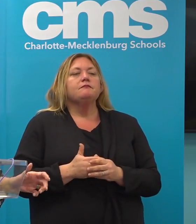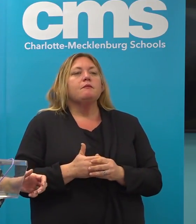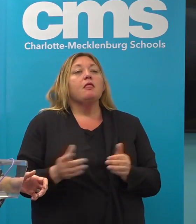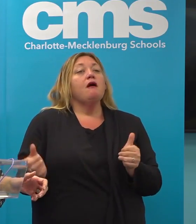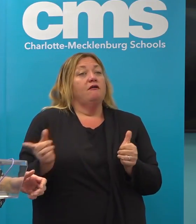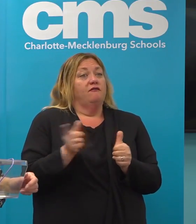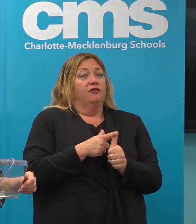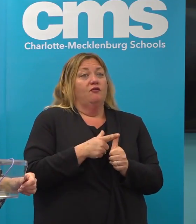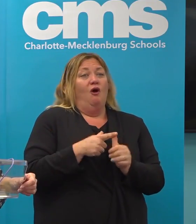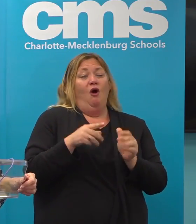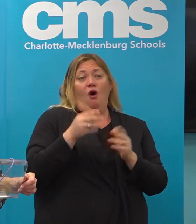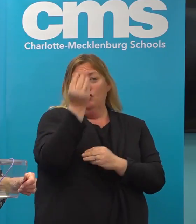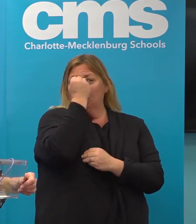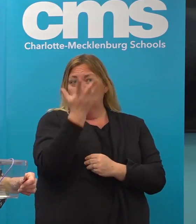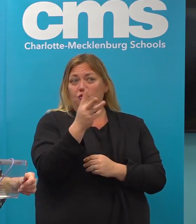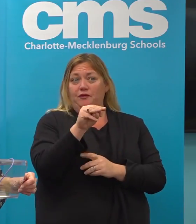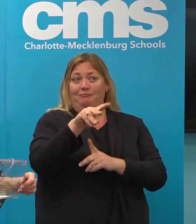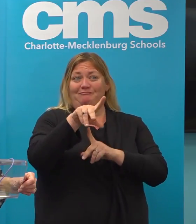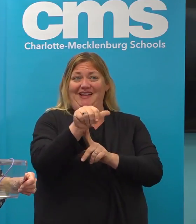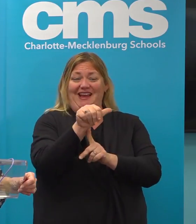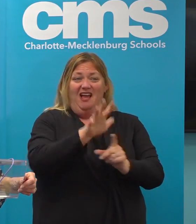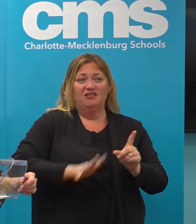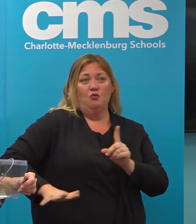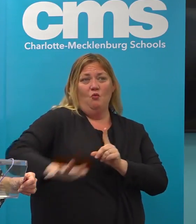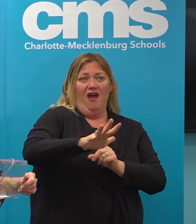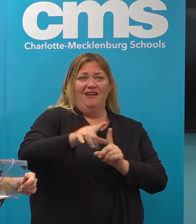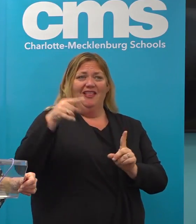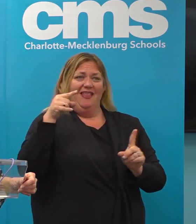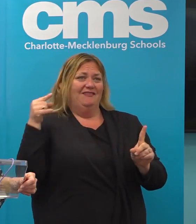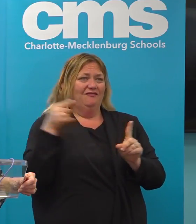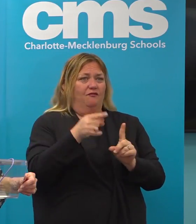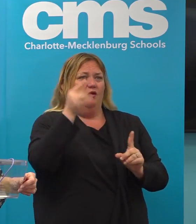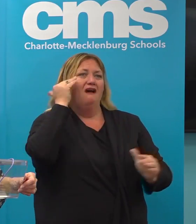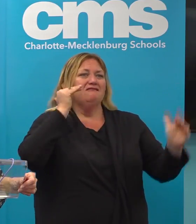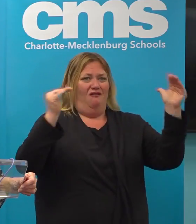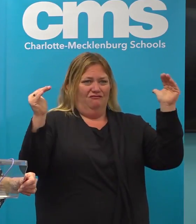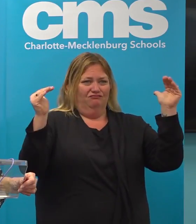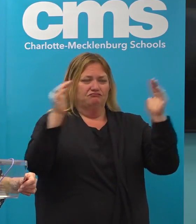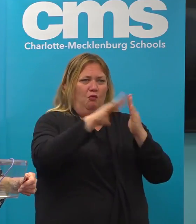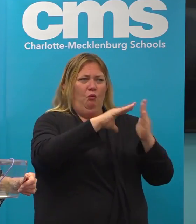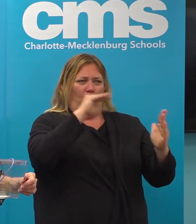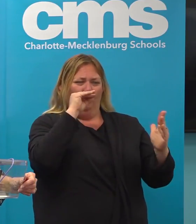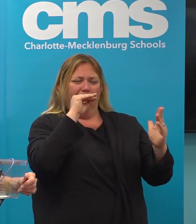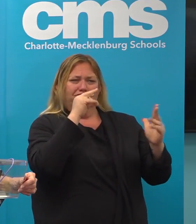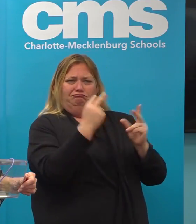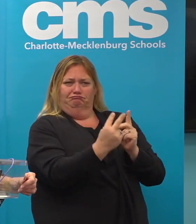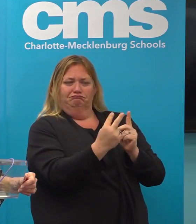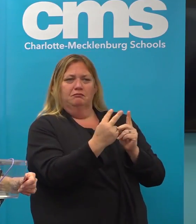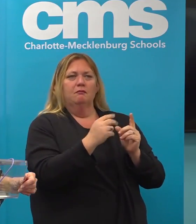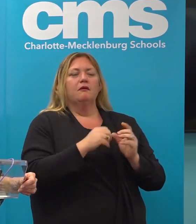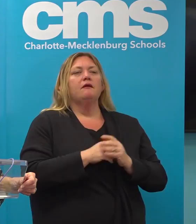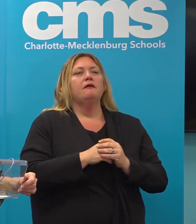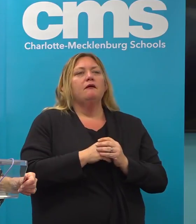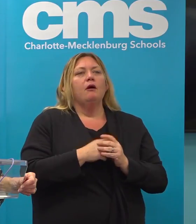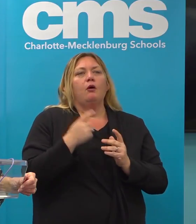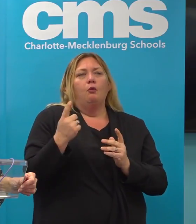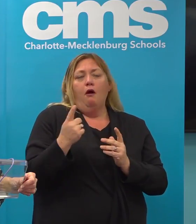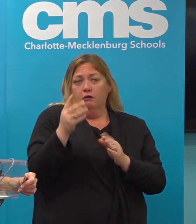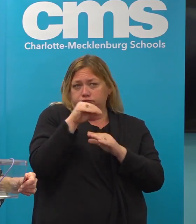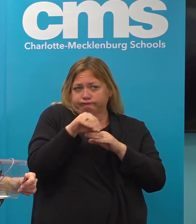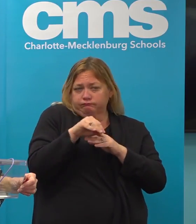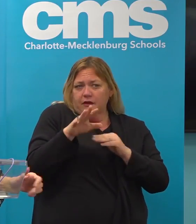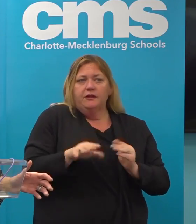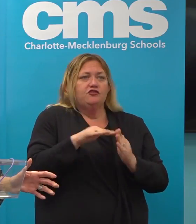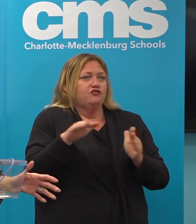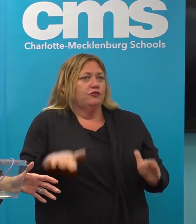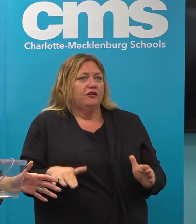the news media that's surrounding this is primarily designed for adults. So one off piece of guidance would be that